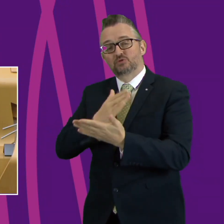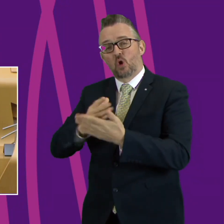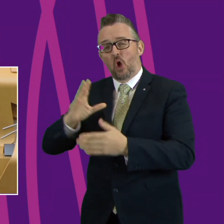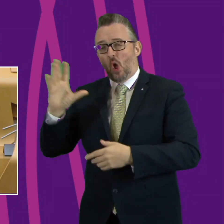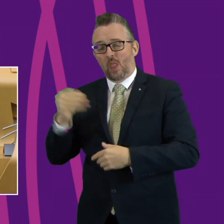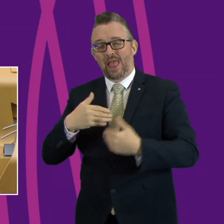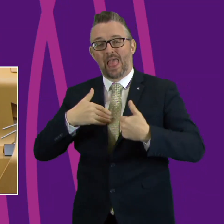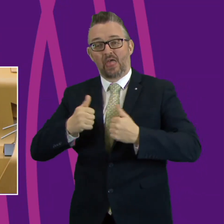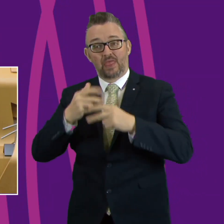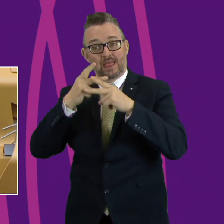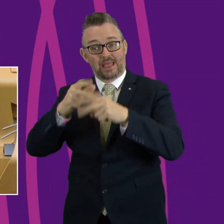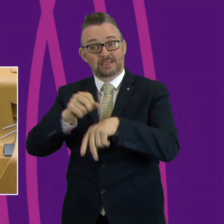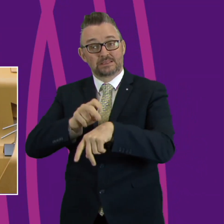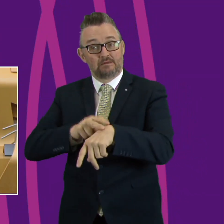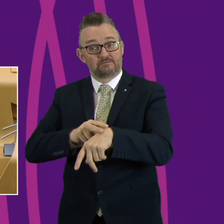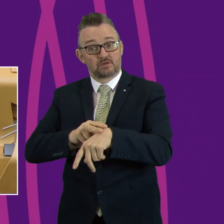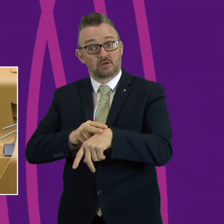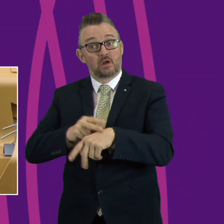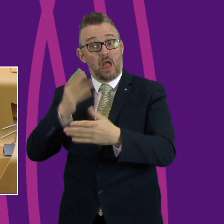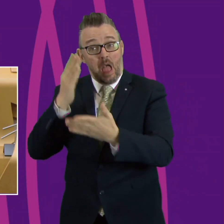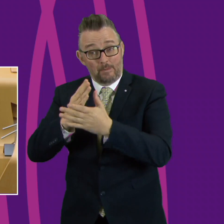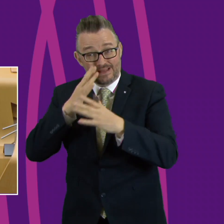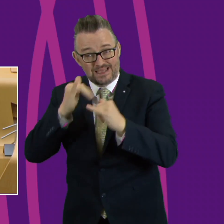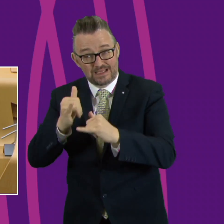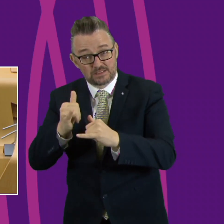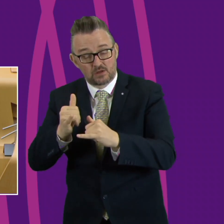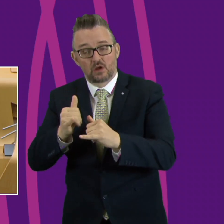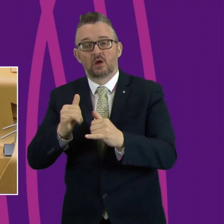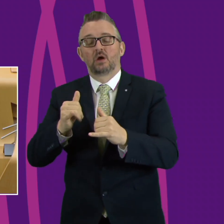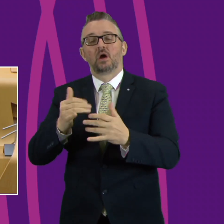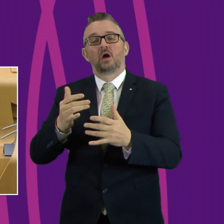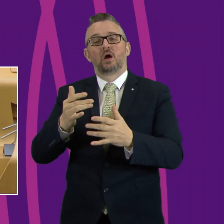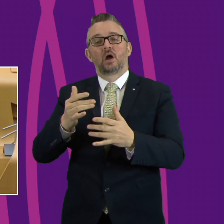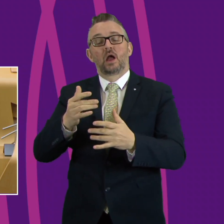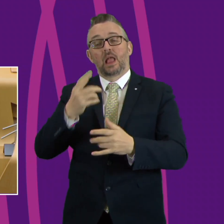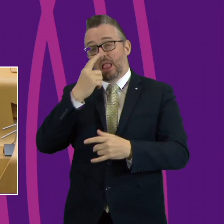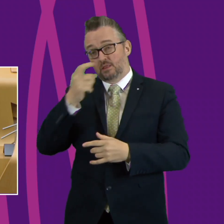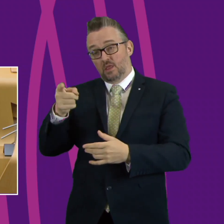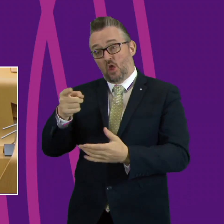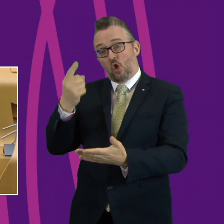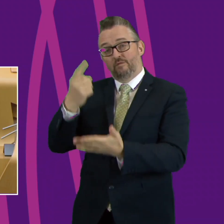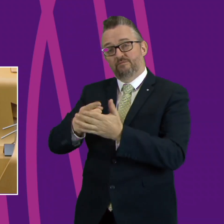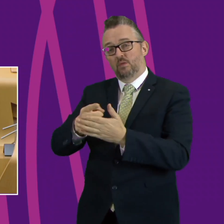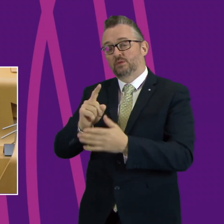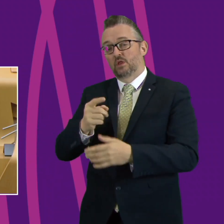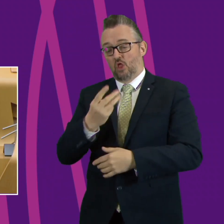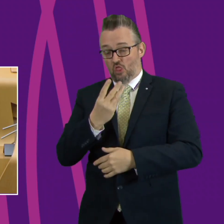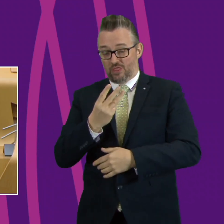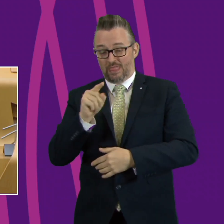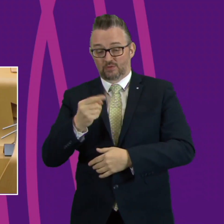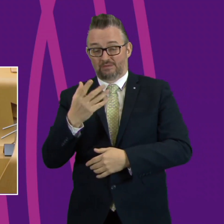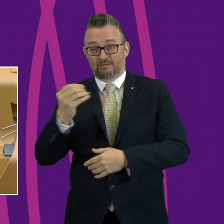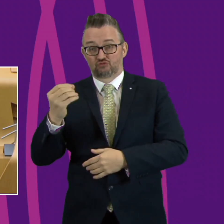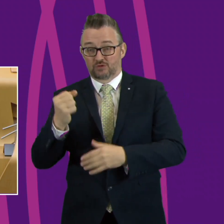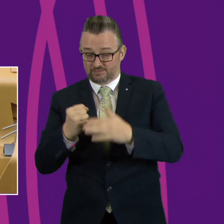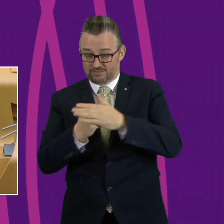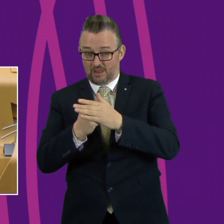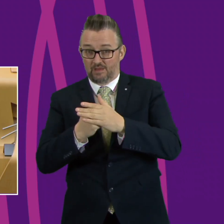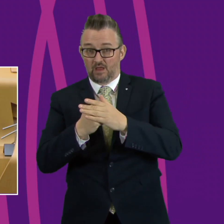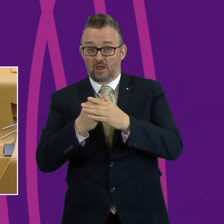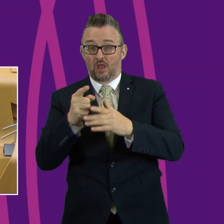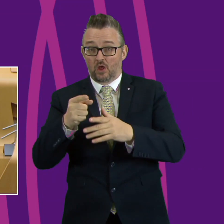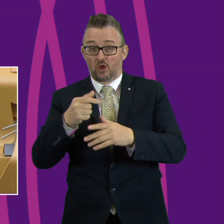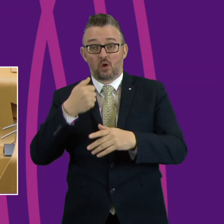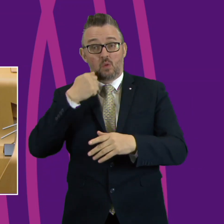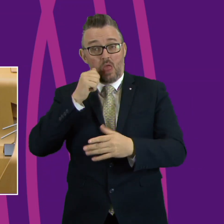care staff will be tested as a priority? And can the Cabinet Secretary confirm that the 3,500 test capacity will be